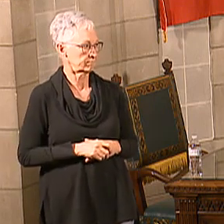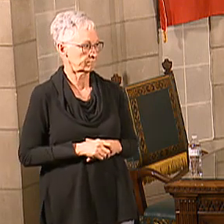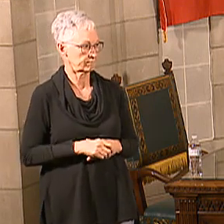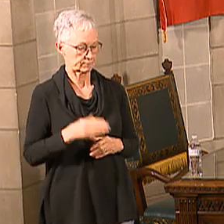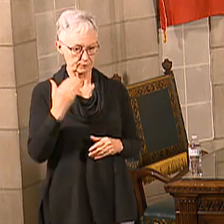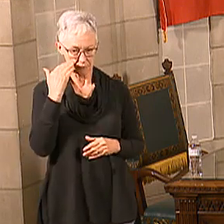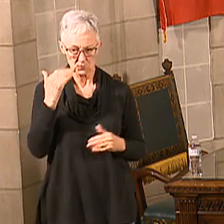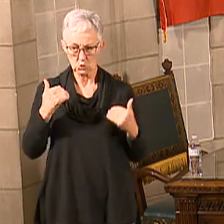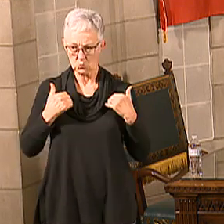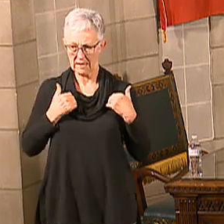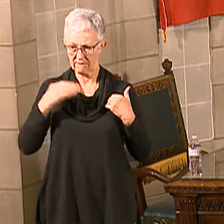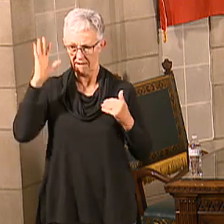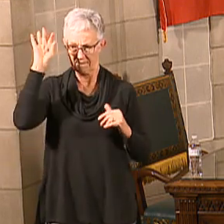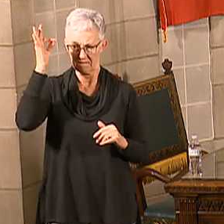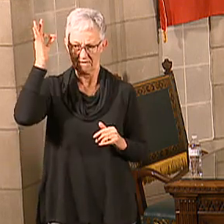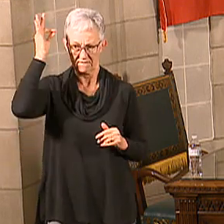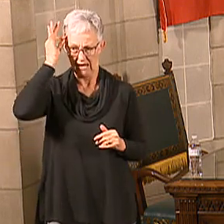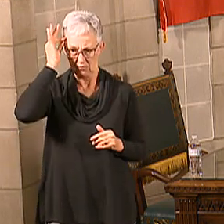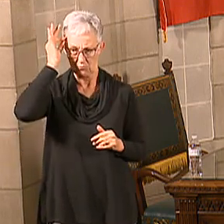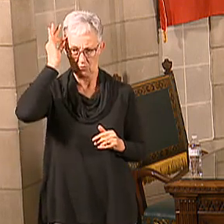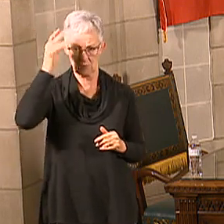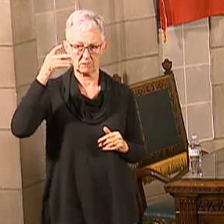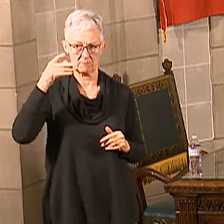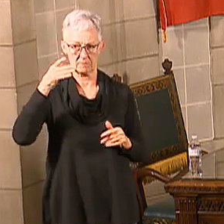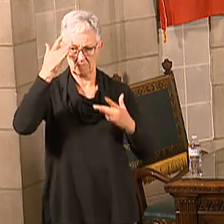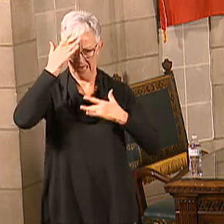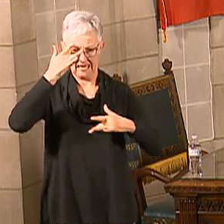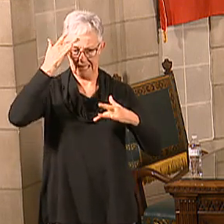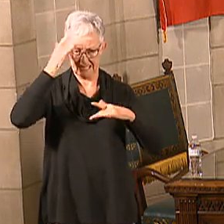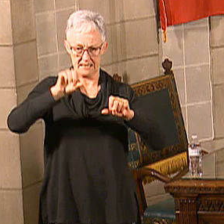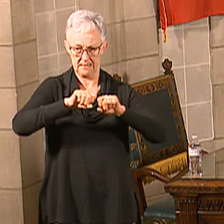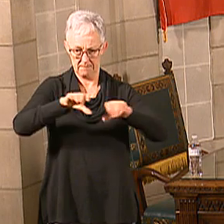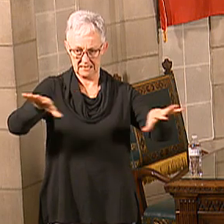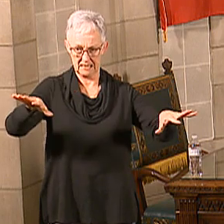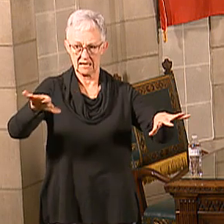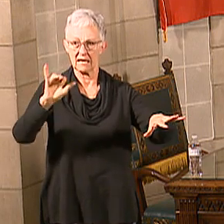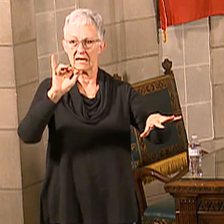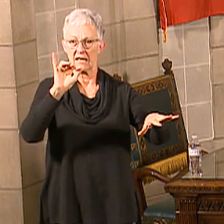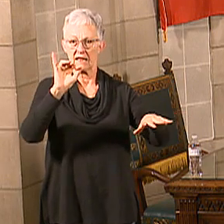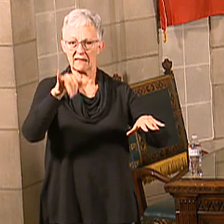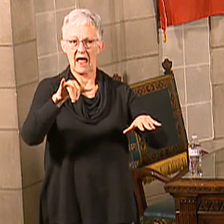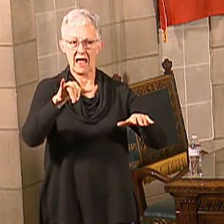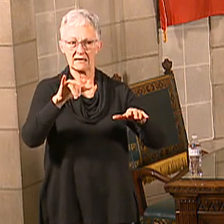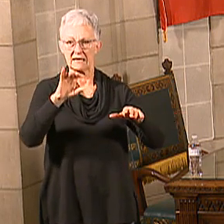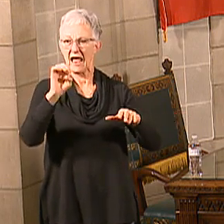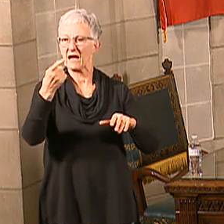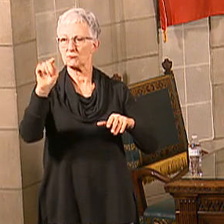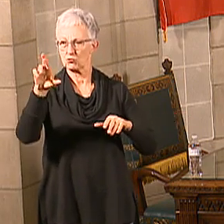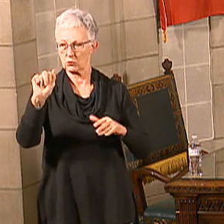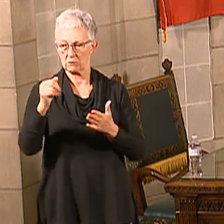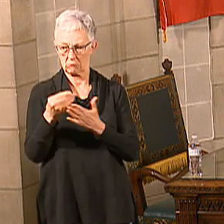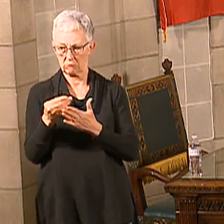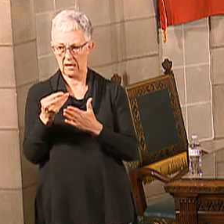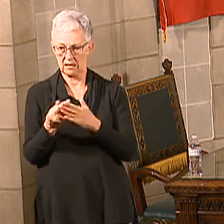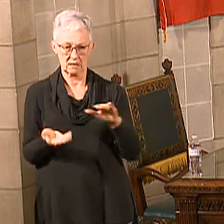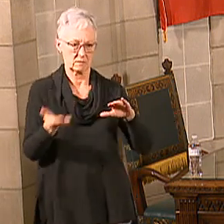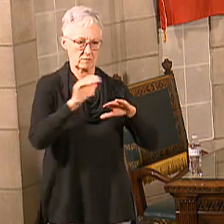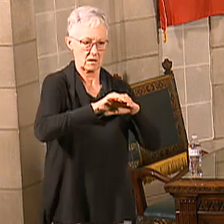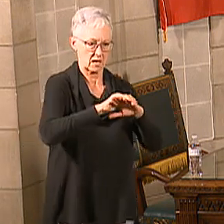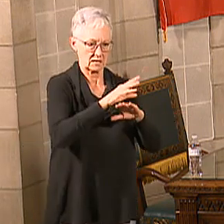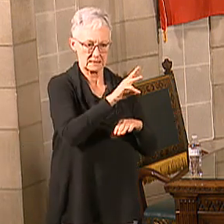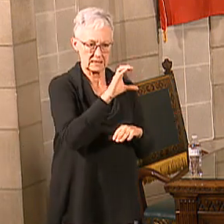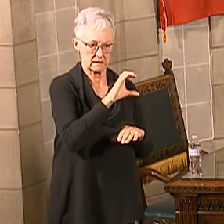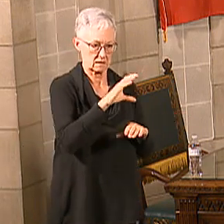pandemic unemployment compensation, FPUC, under that program, the $600 a week. The feds have not allowed us to go forward on